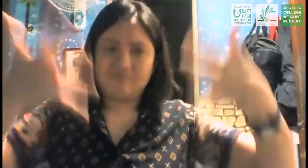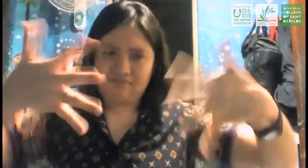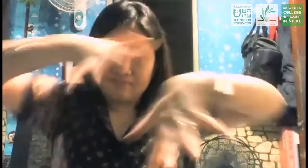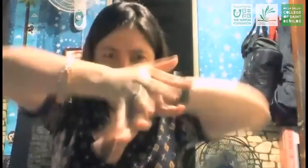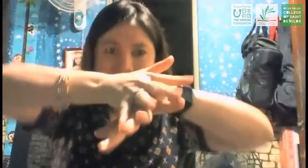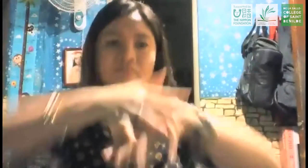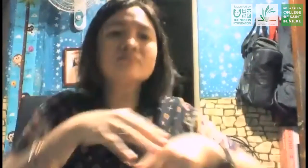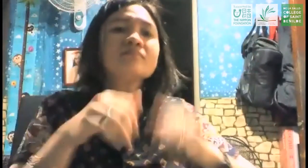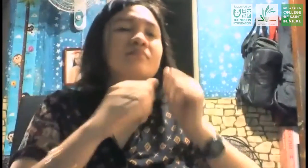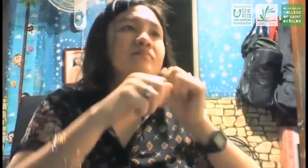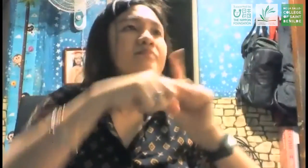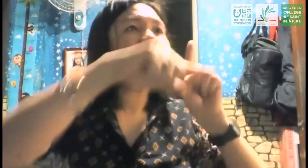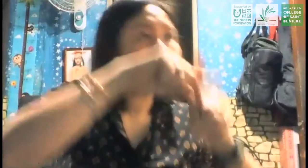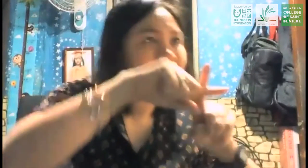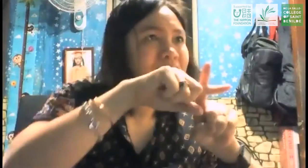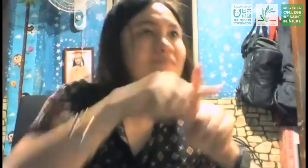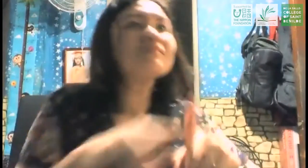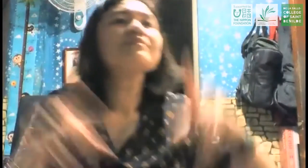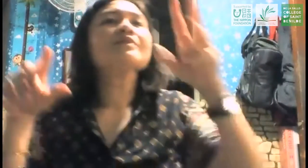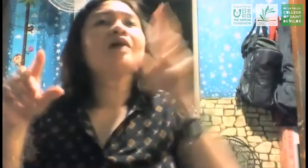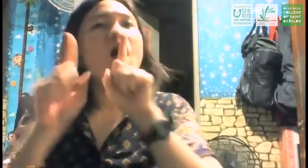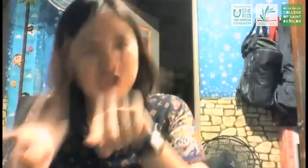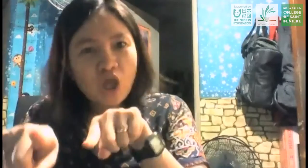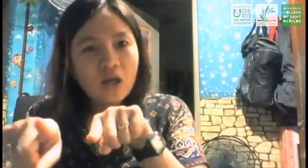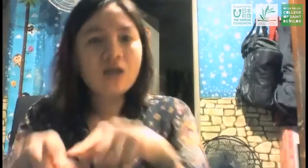have times and divide. So